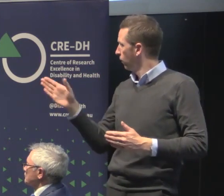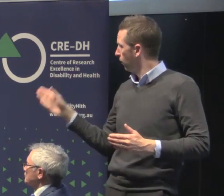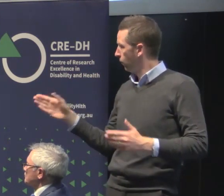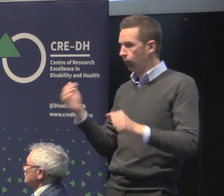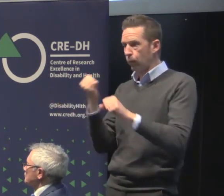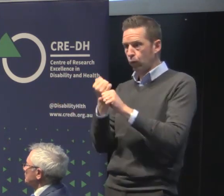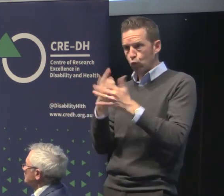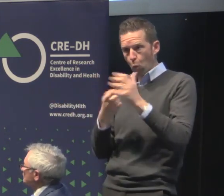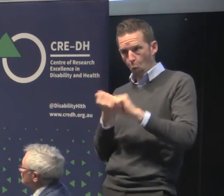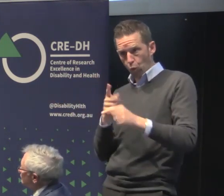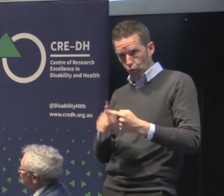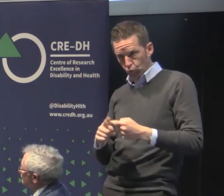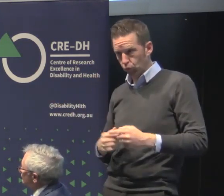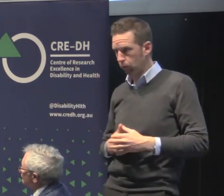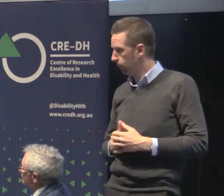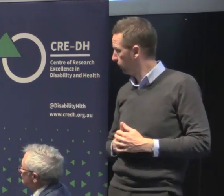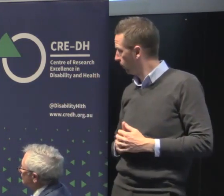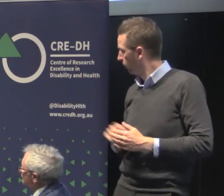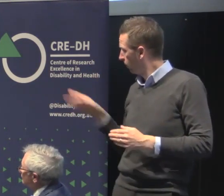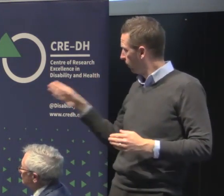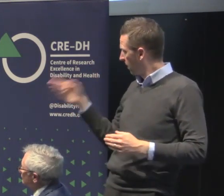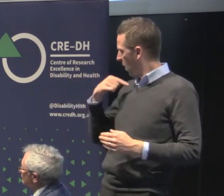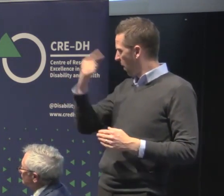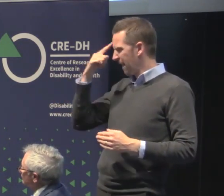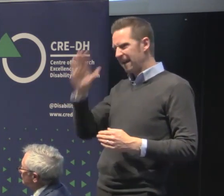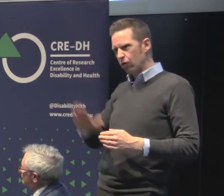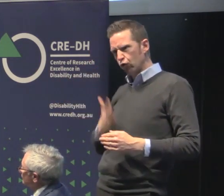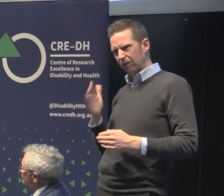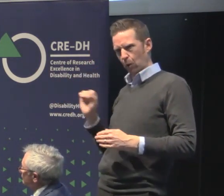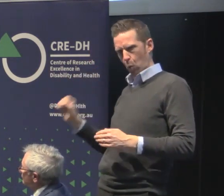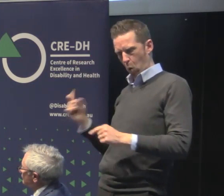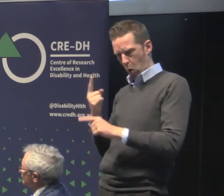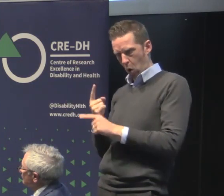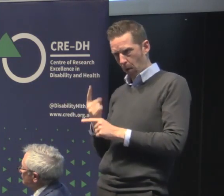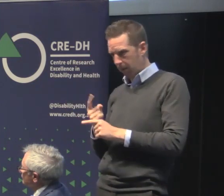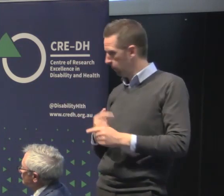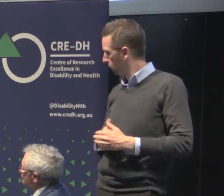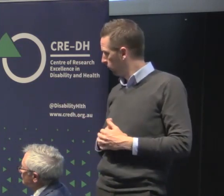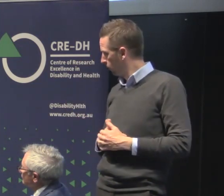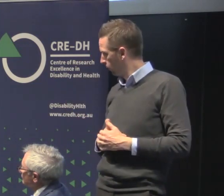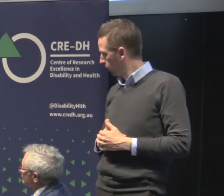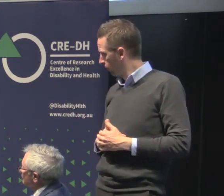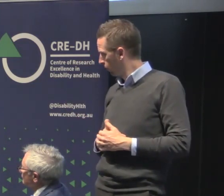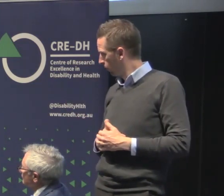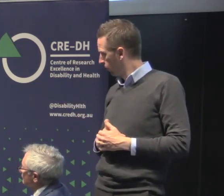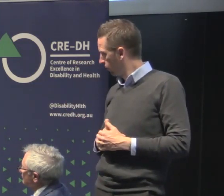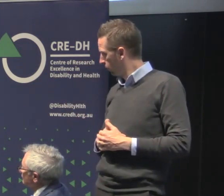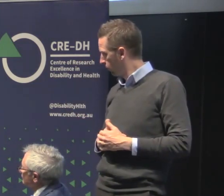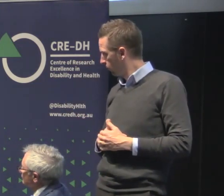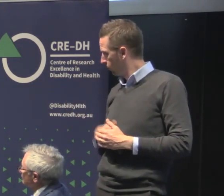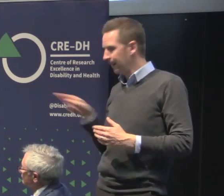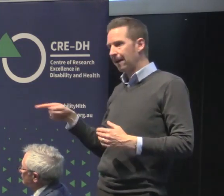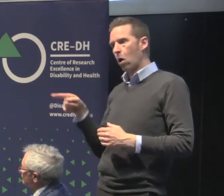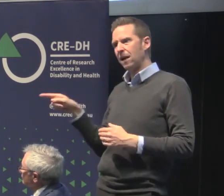Yeah, I thought it was really interesting, the comment that you made where you said that that people were doing it